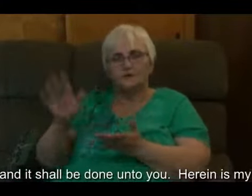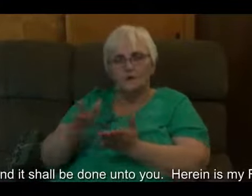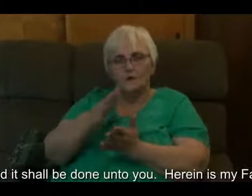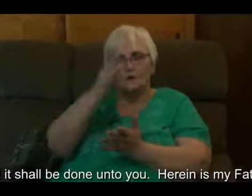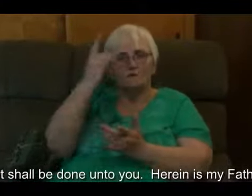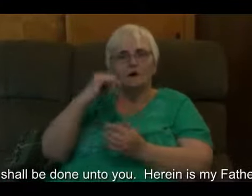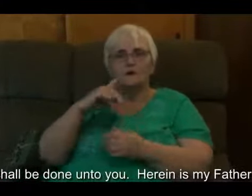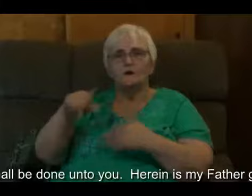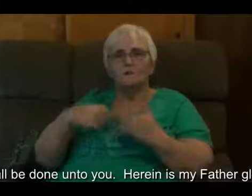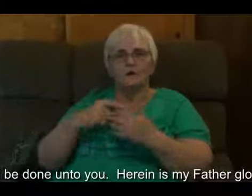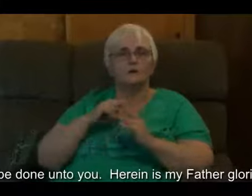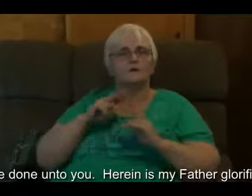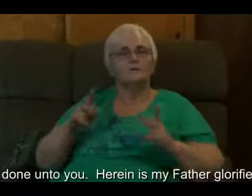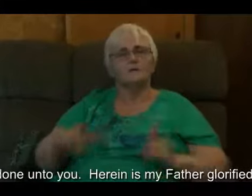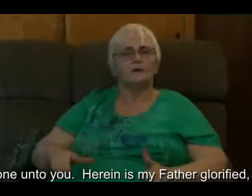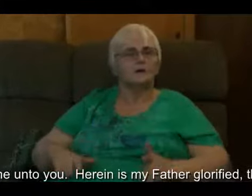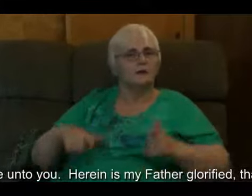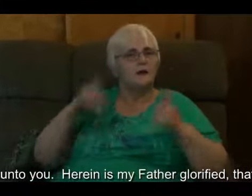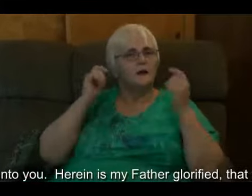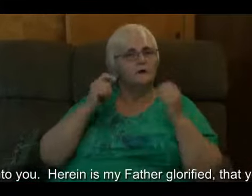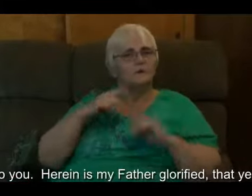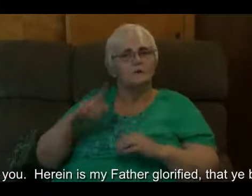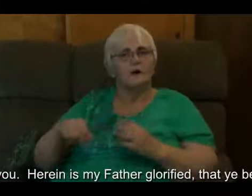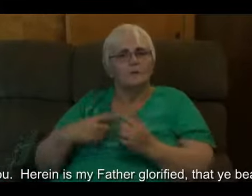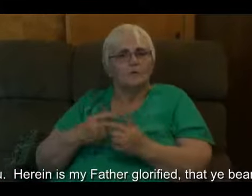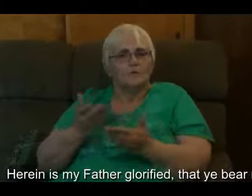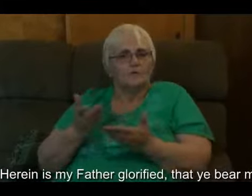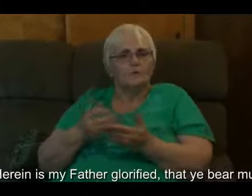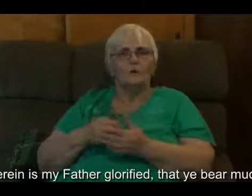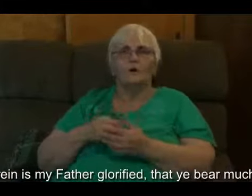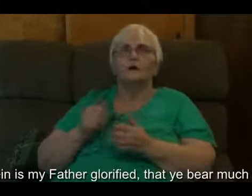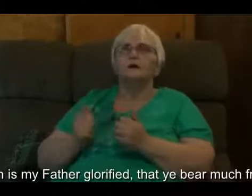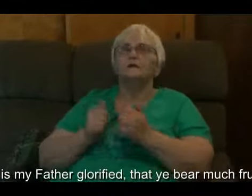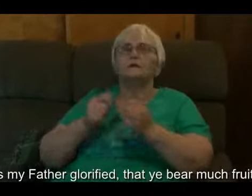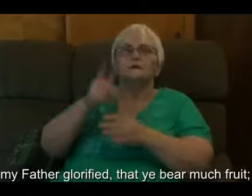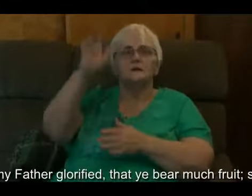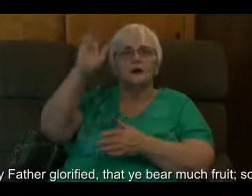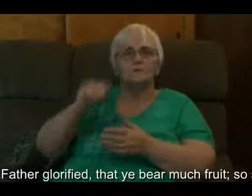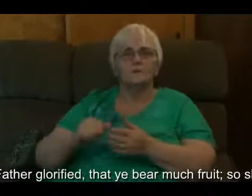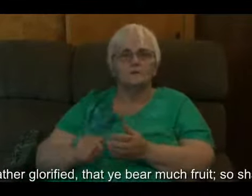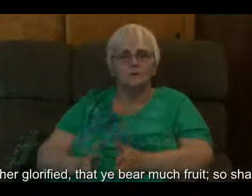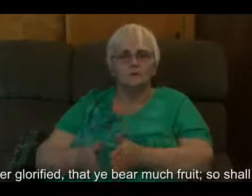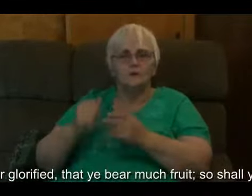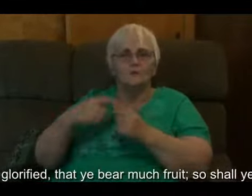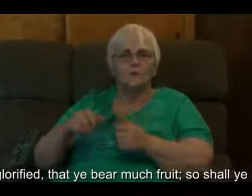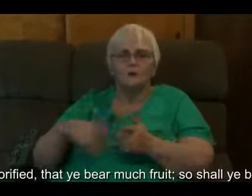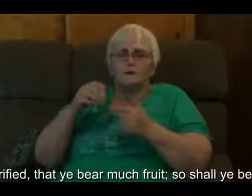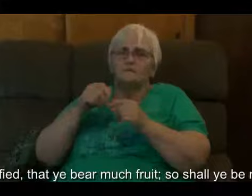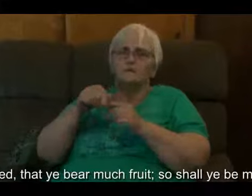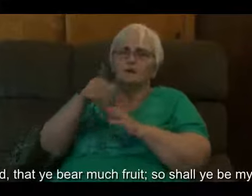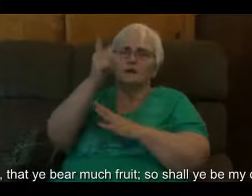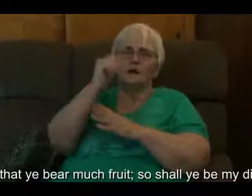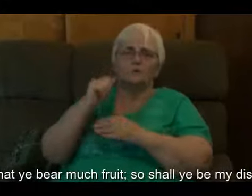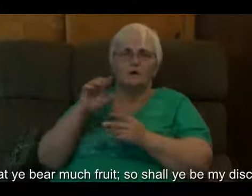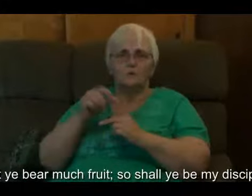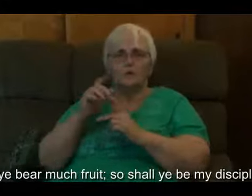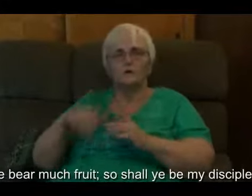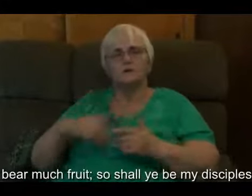about our very lives. Talking about when we're his disciples. Talking about when we abide in Him and His words abide in us, then